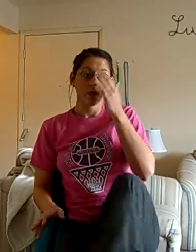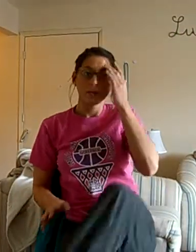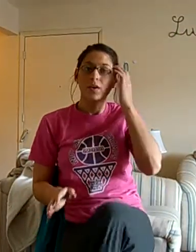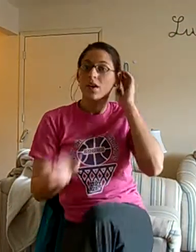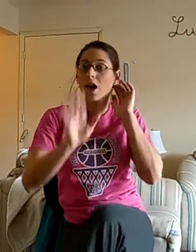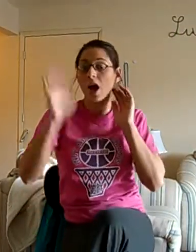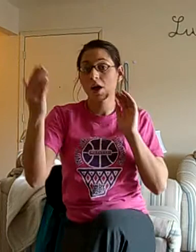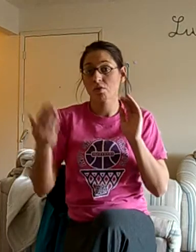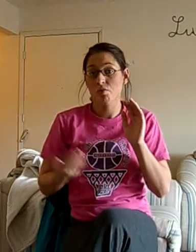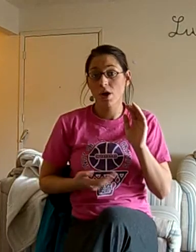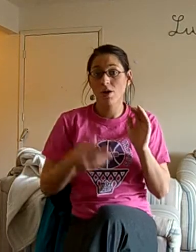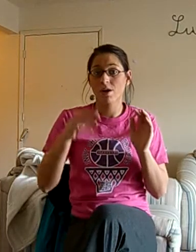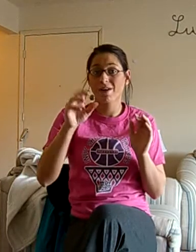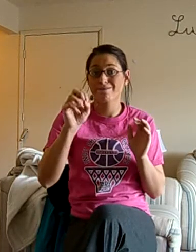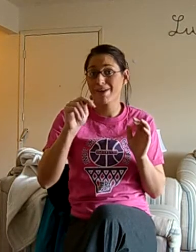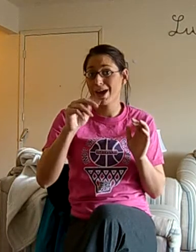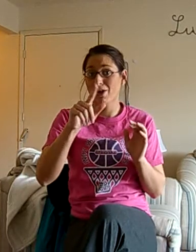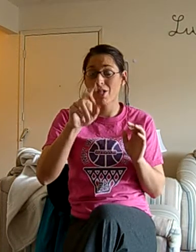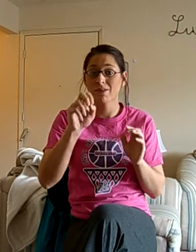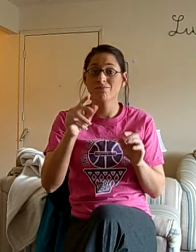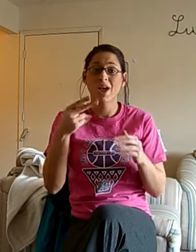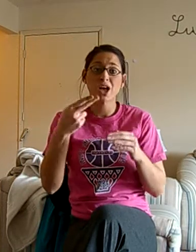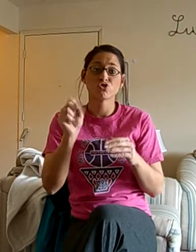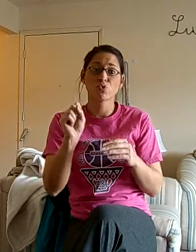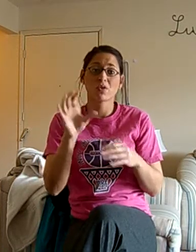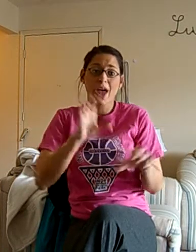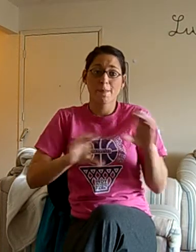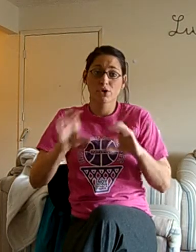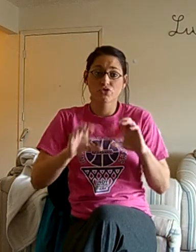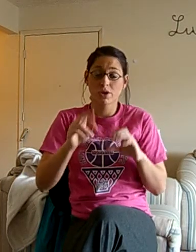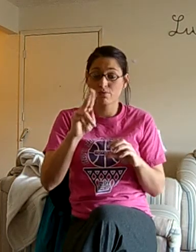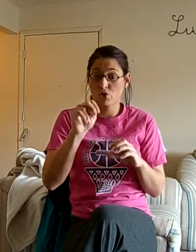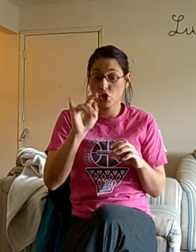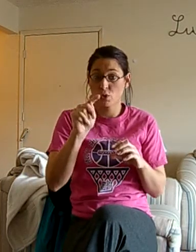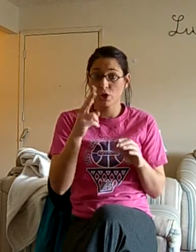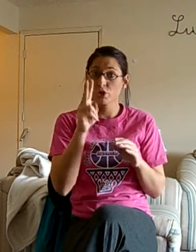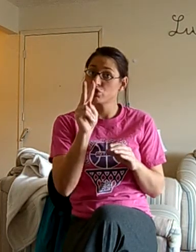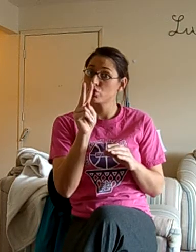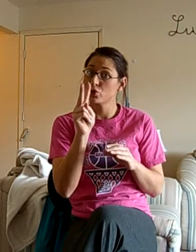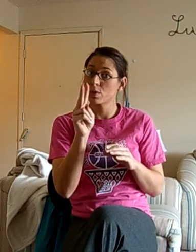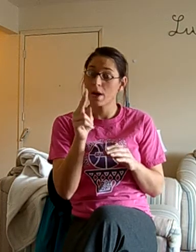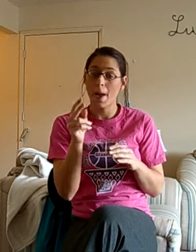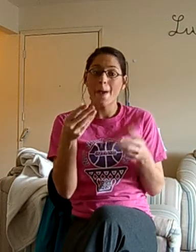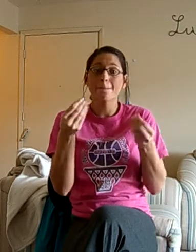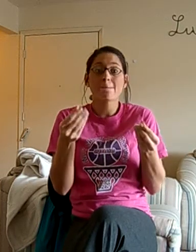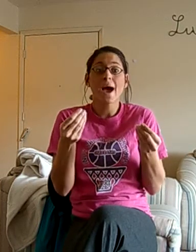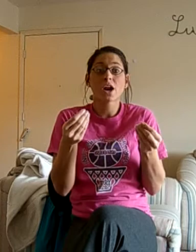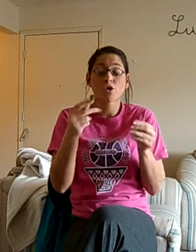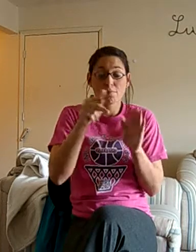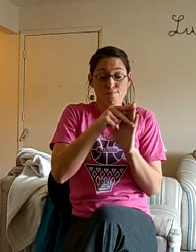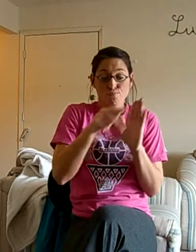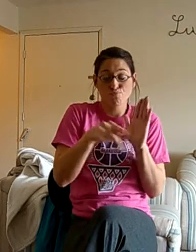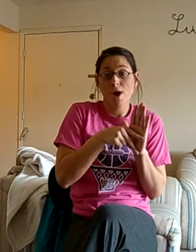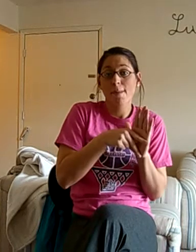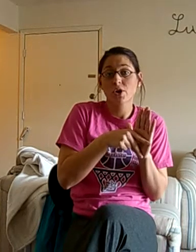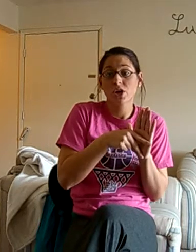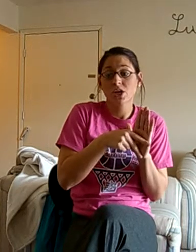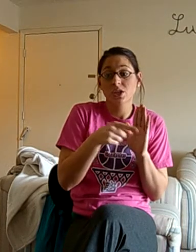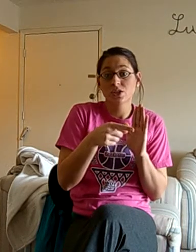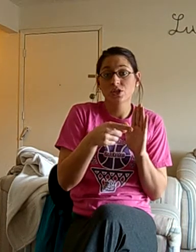there, and welcome back to Inca High School Chemistry. This is Unit 2. We're looking at matter, its properties, its changes,